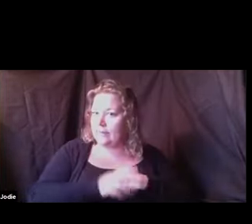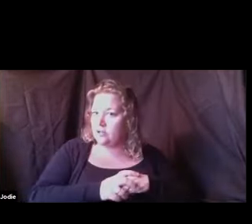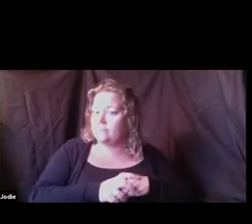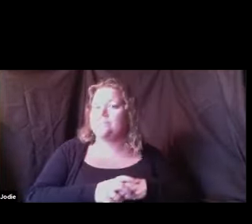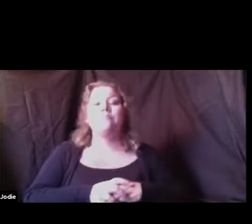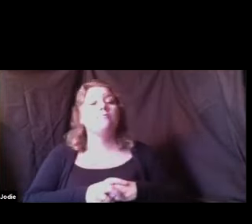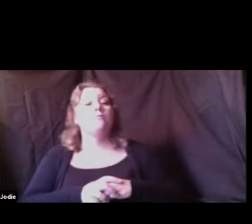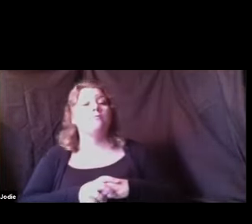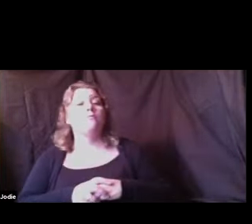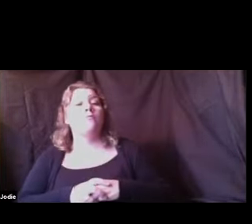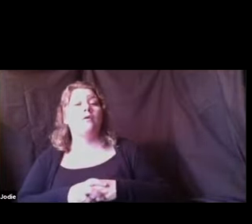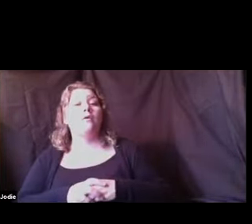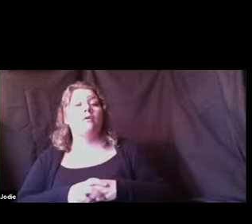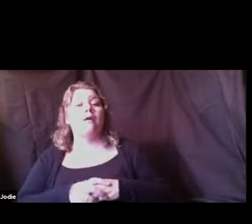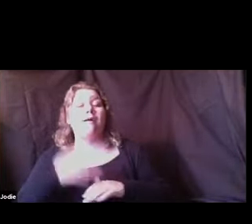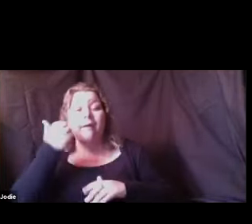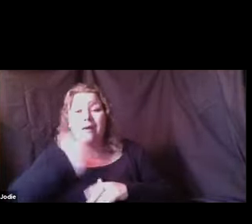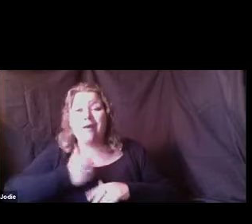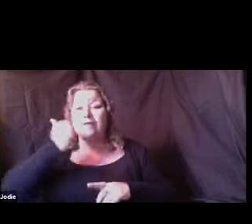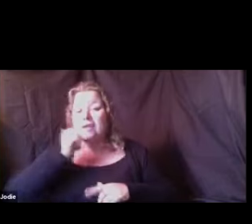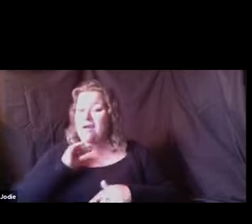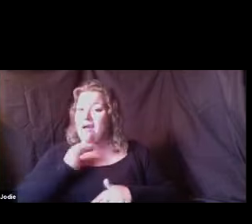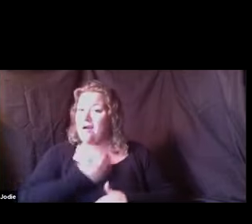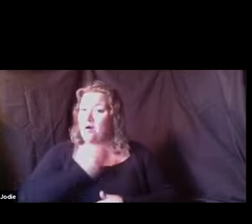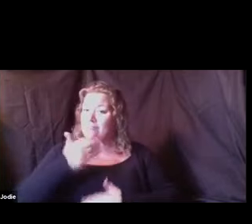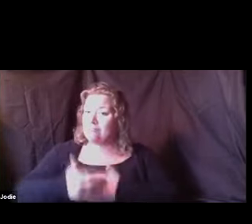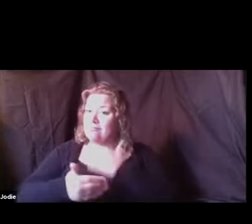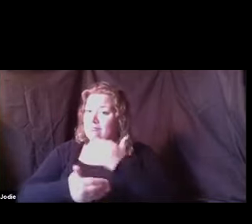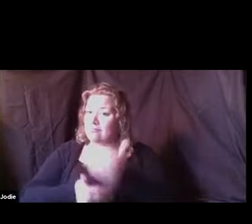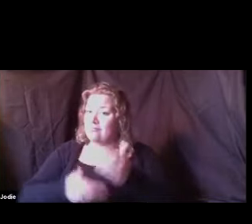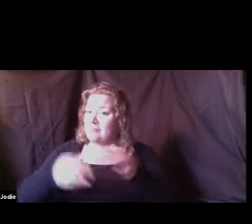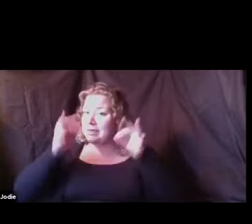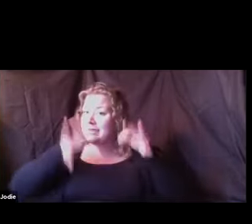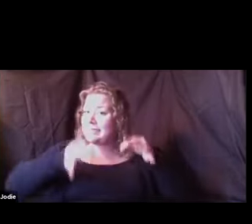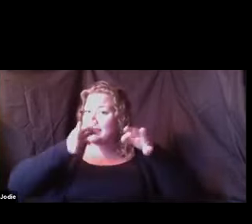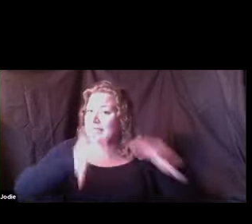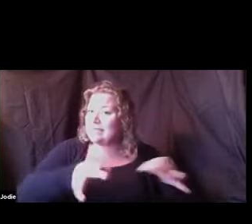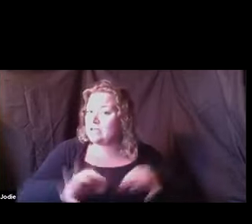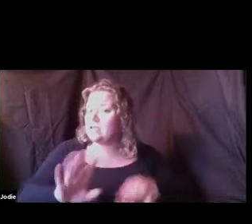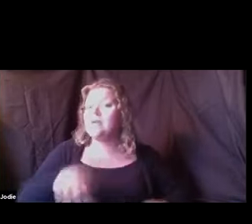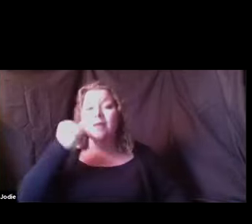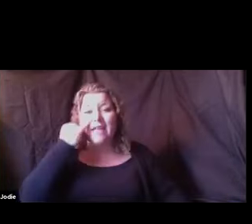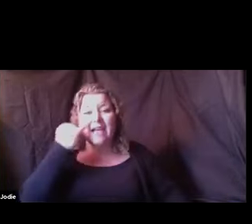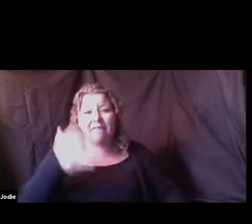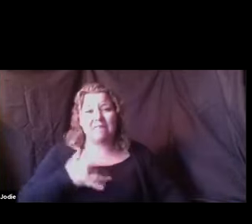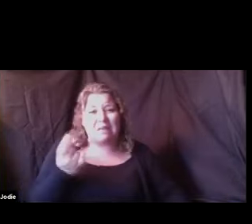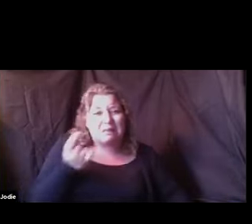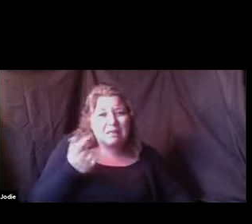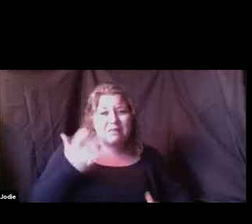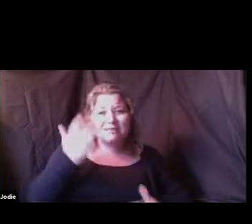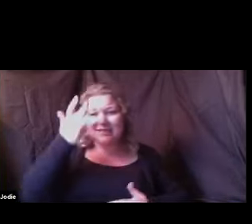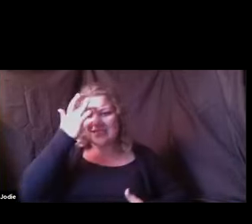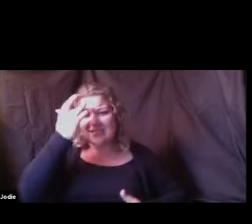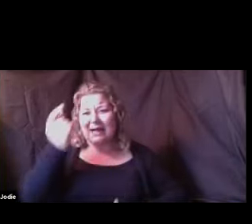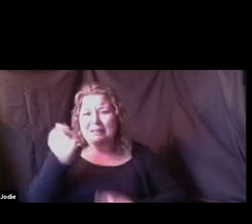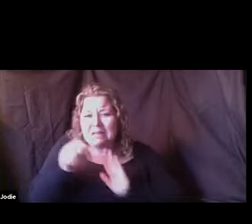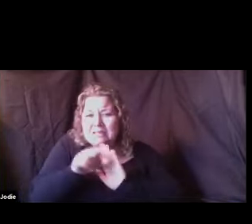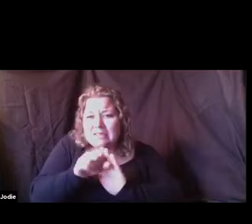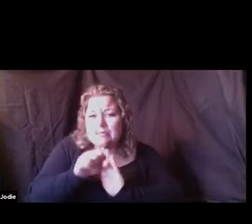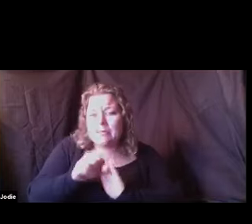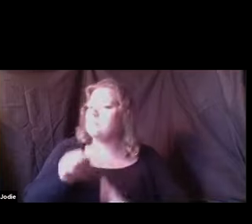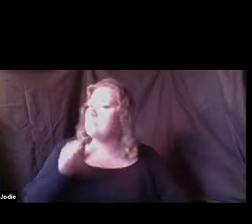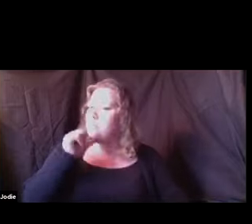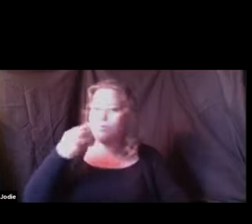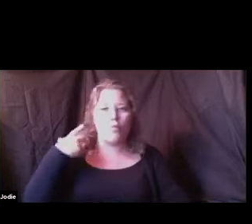day are making sure that if you have any symptoms at all, that you are not going out. We don't want you thinking